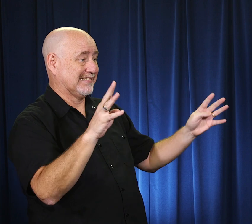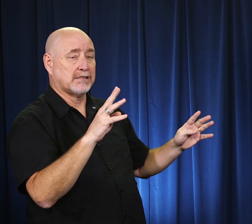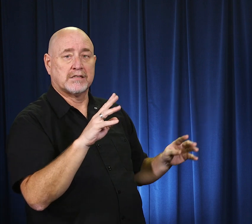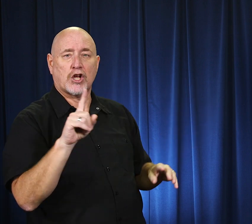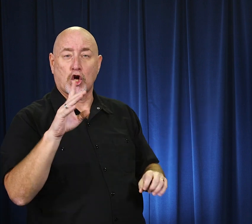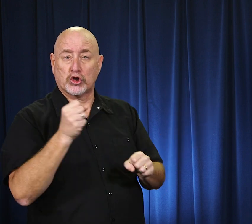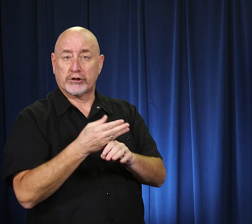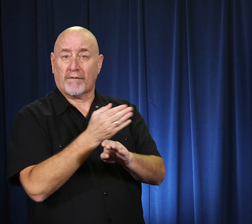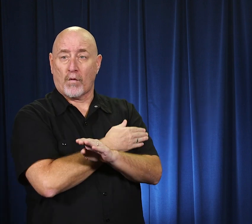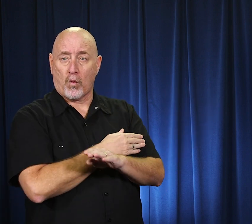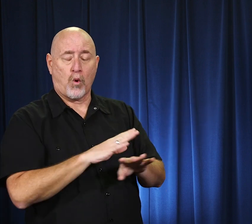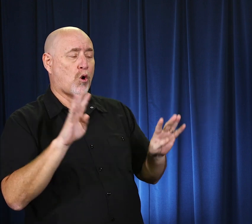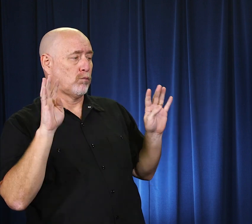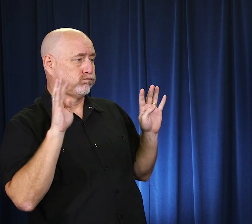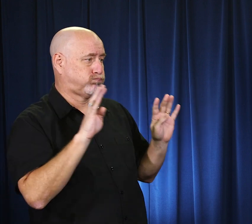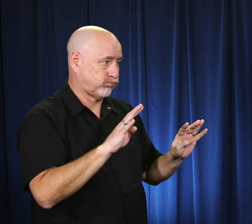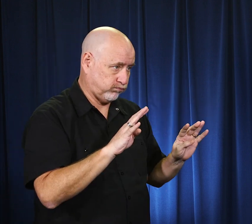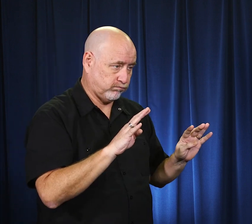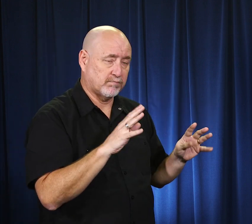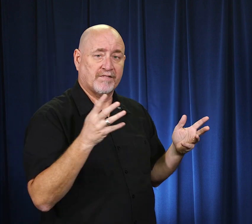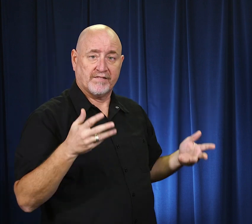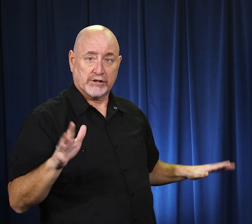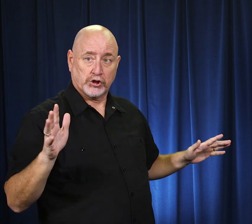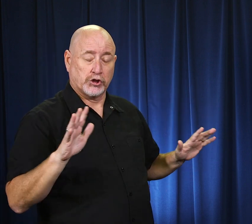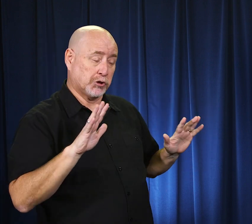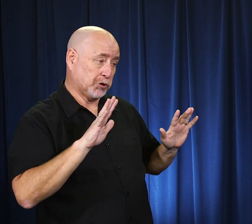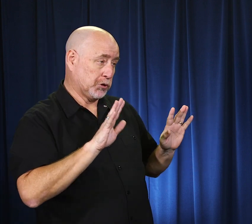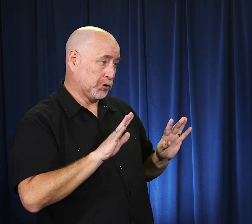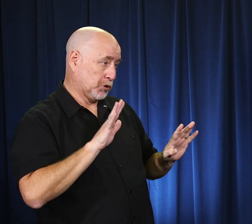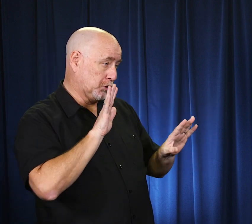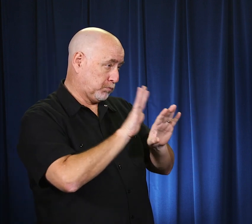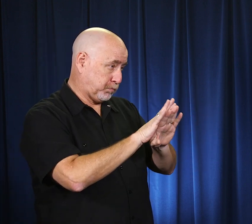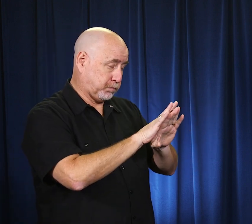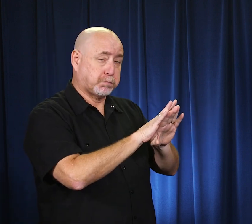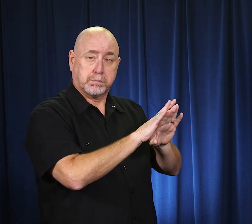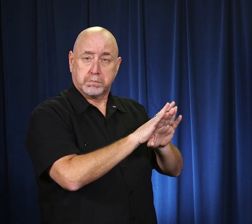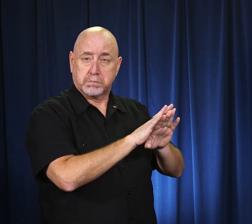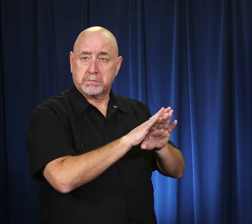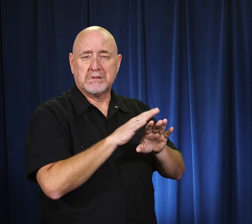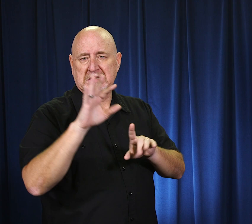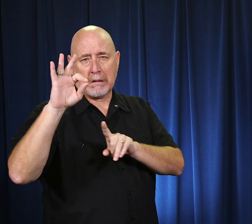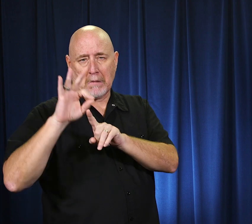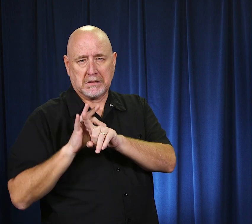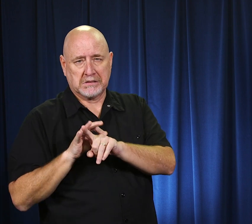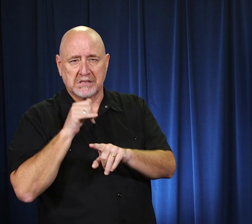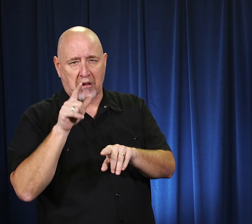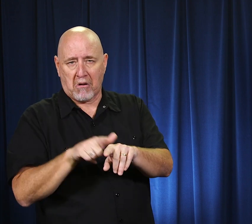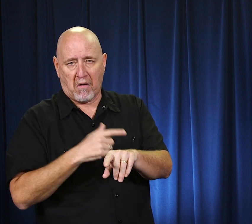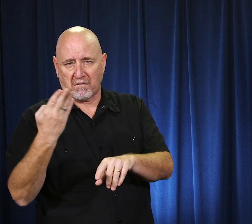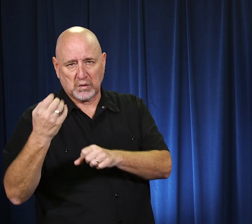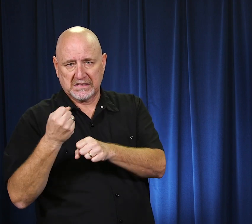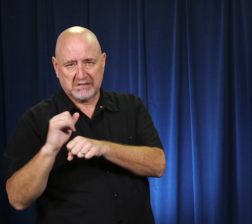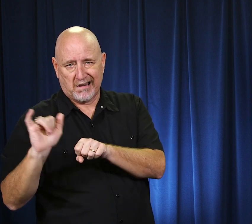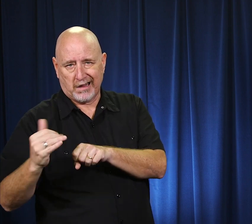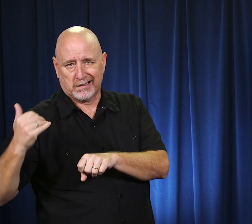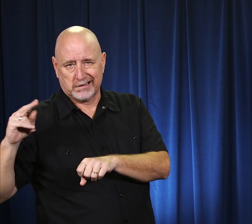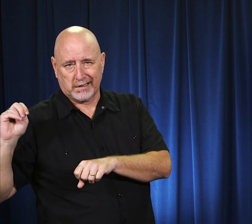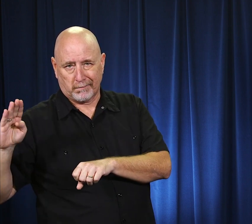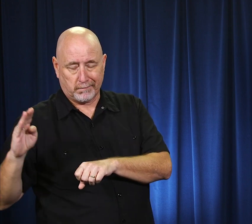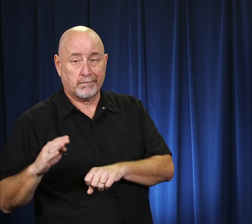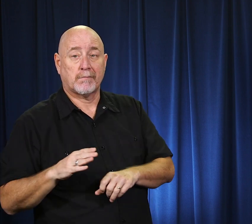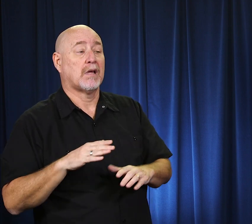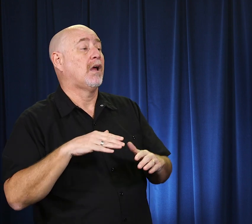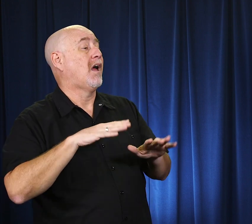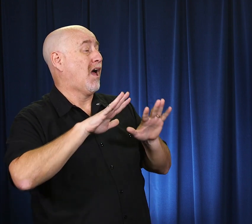had done hundreds of years earlier, except after his siege, which wasn't nearly as long, only about